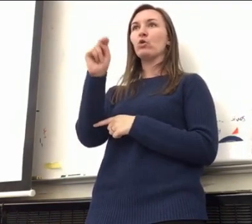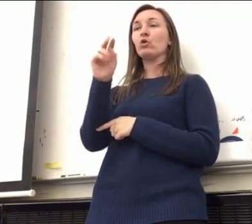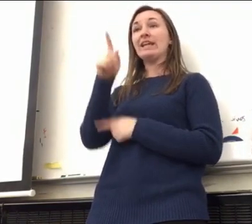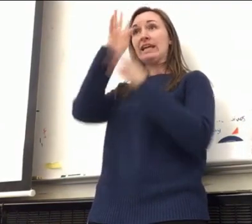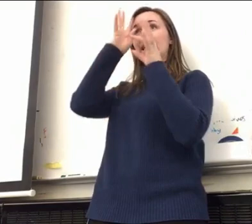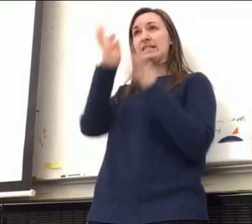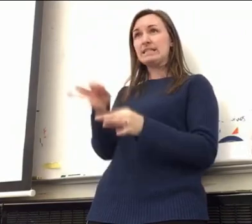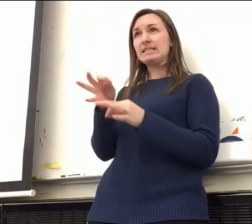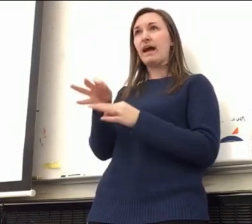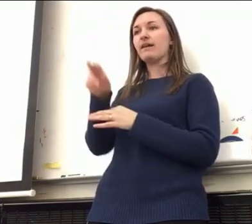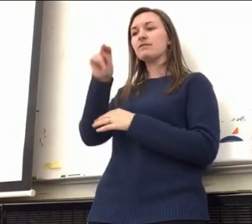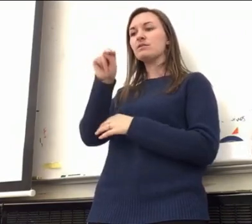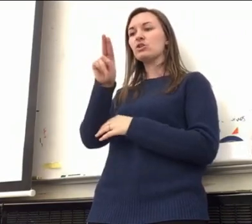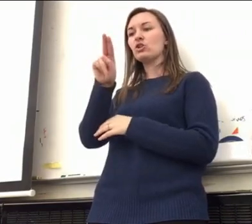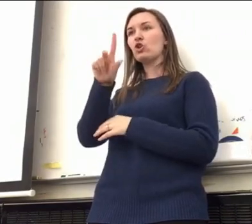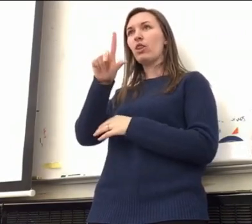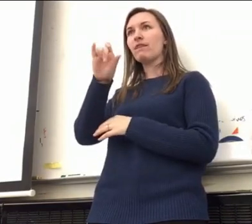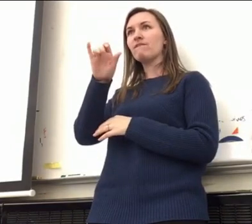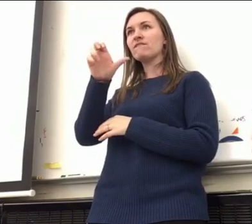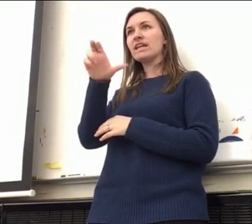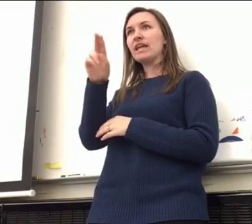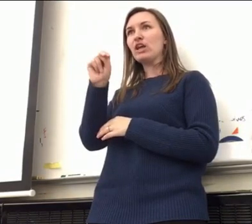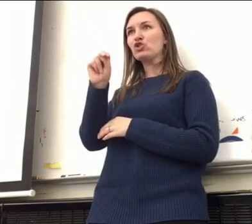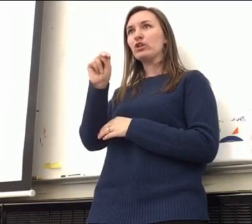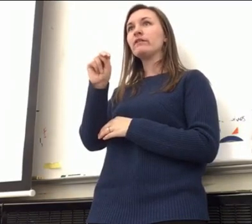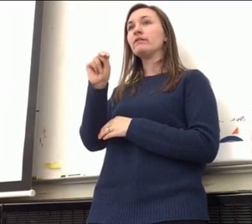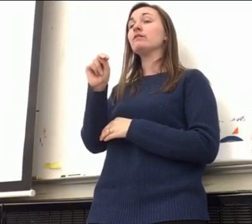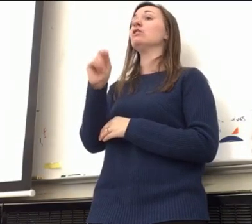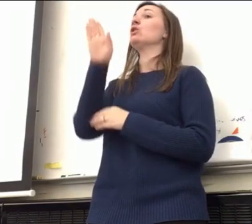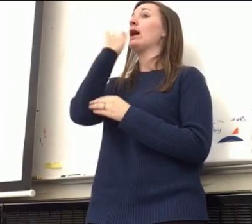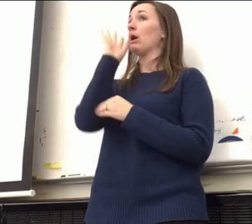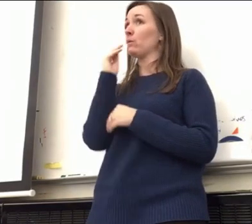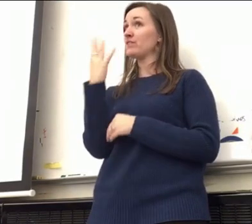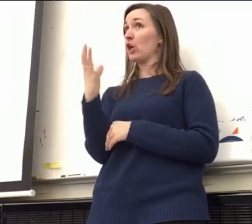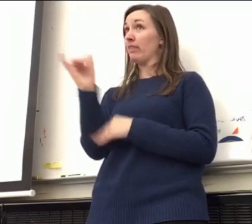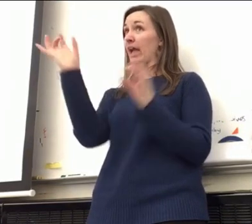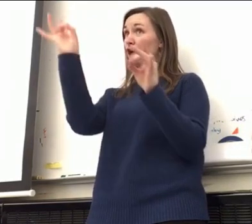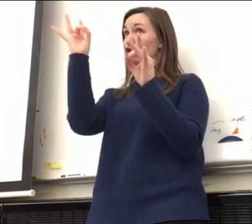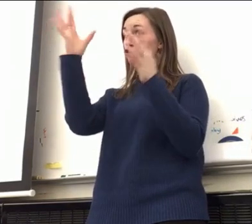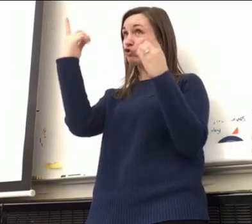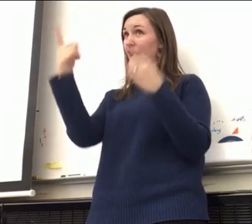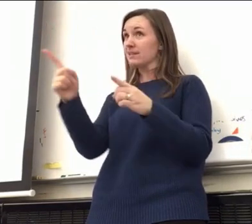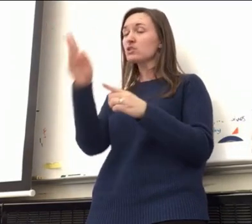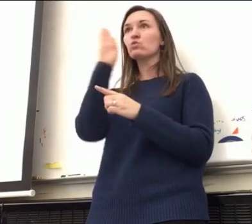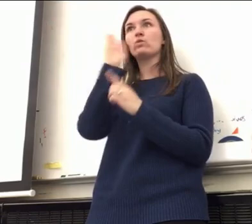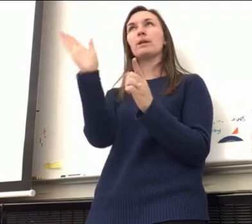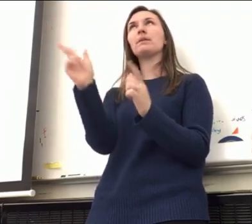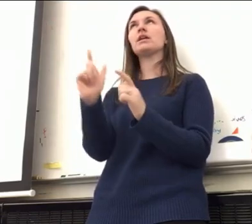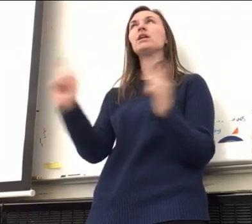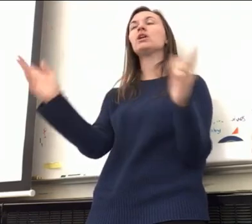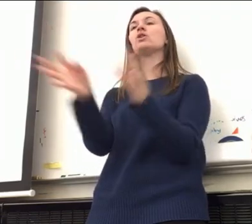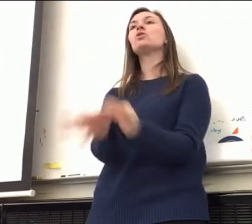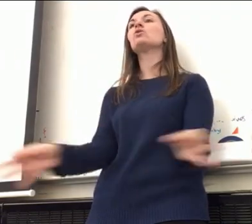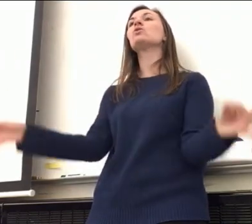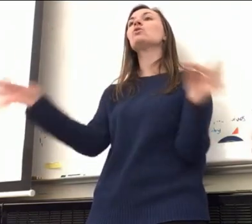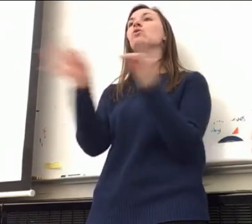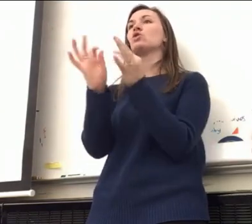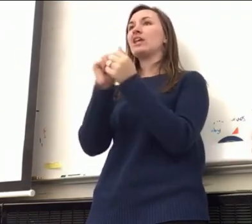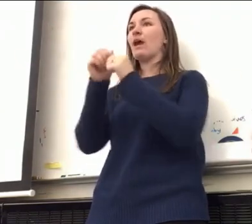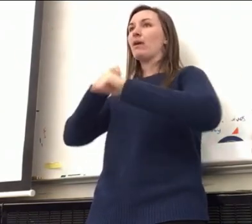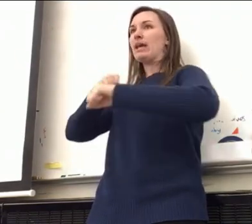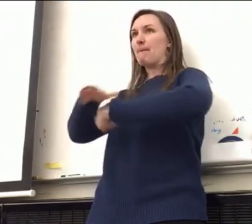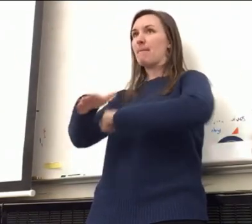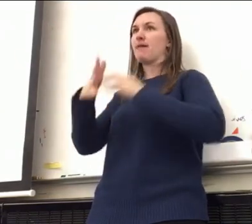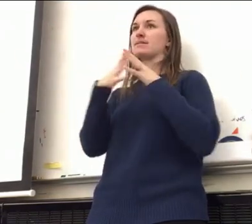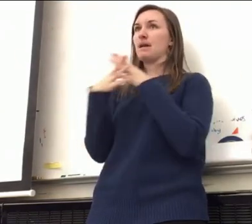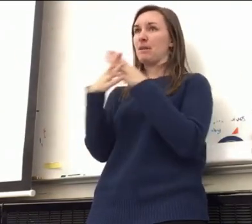called nullification. And I will tell you that the Nullification Crisis is going to be huge because it makes a huge impact on the rest of America.